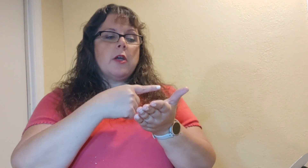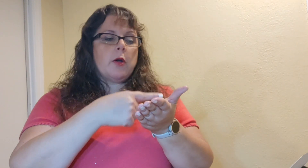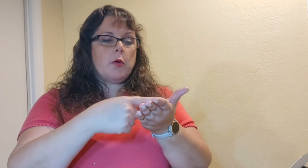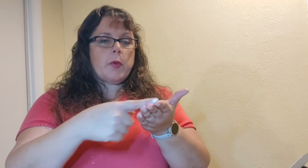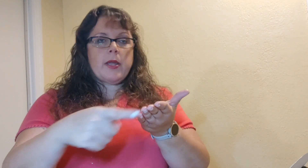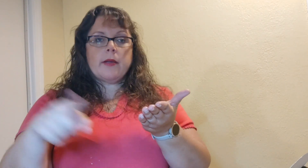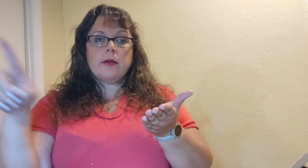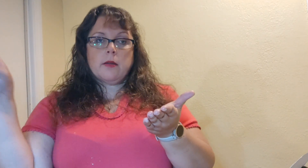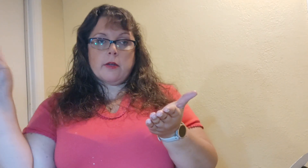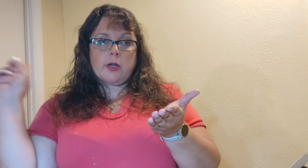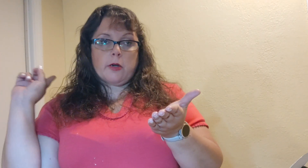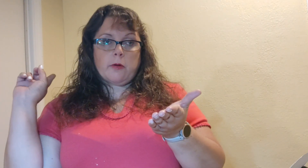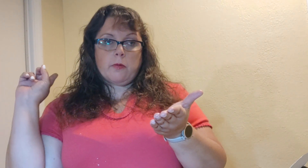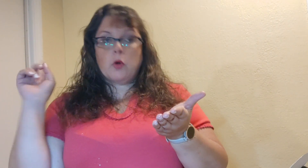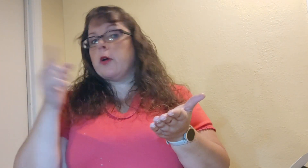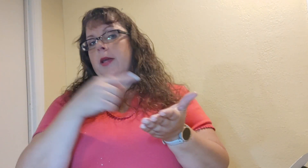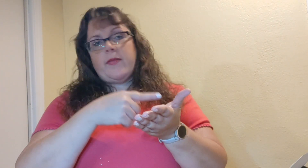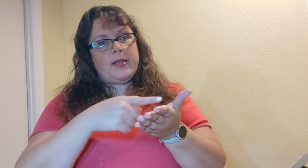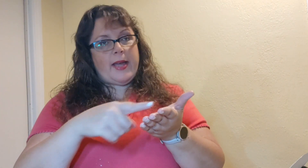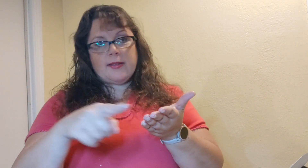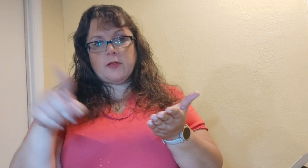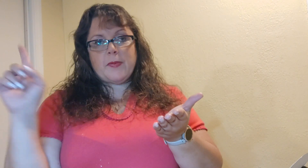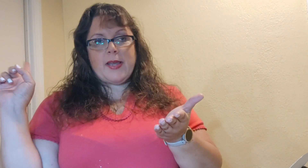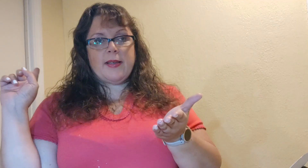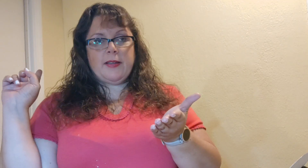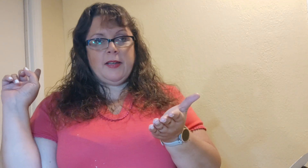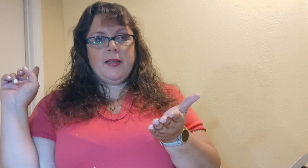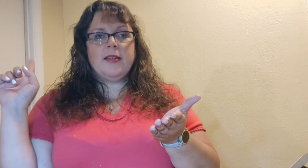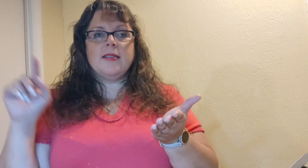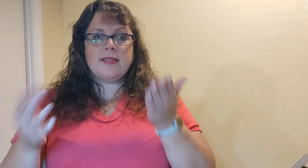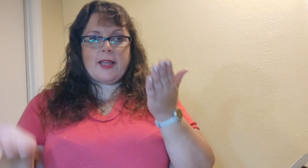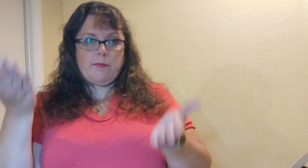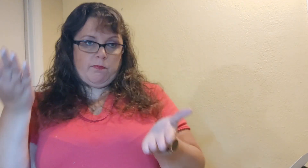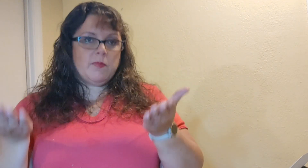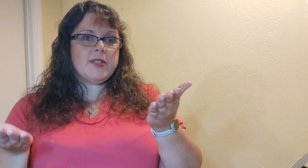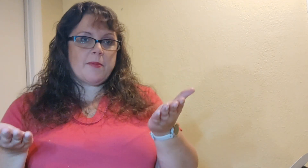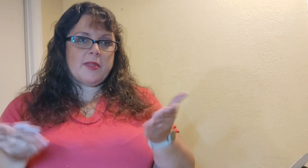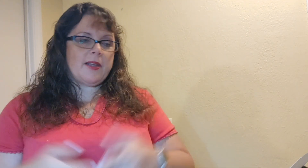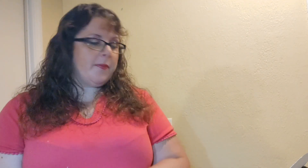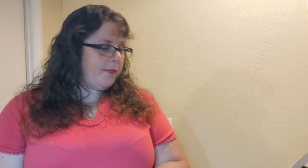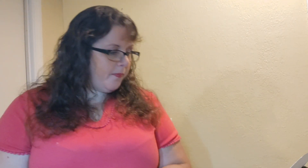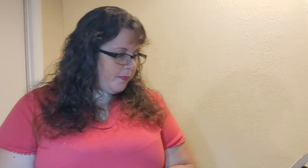So a week ago, or even last week, same thing.